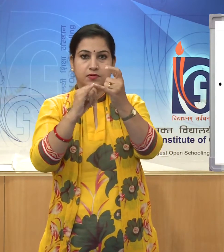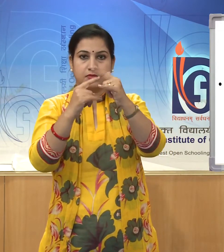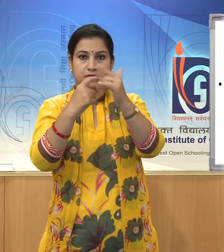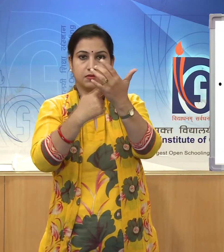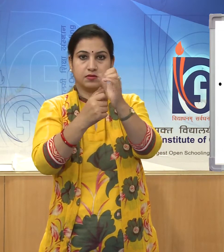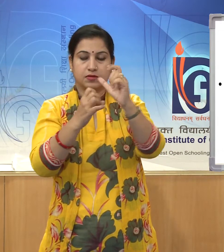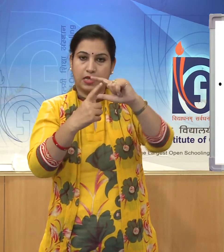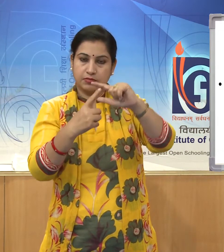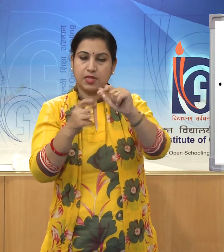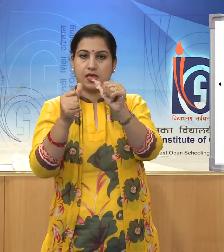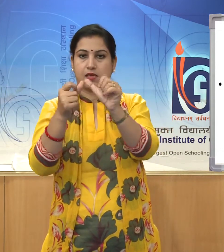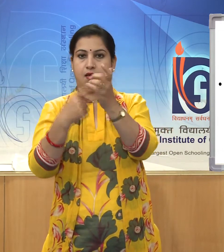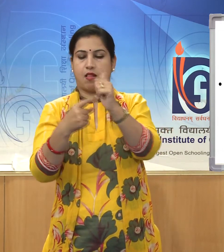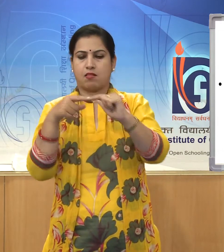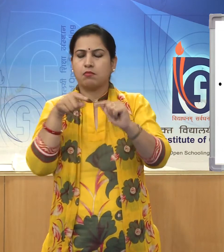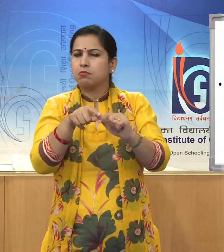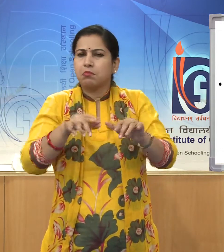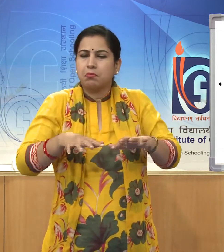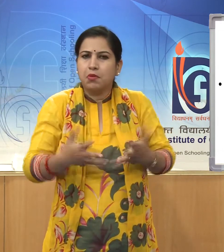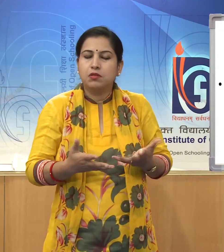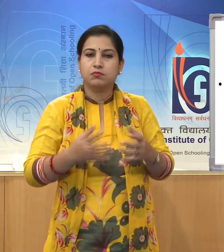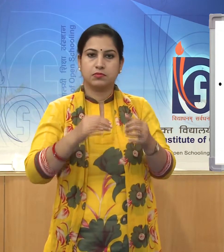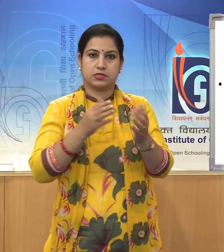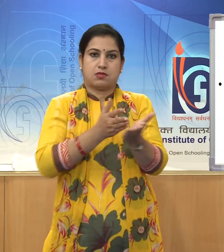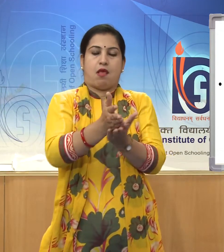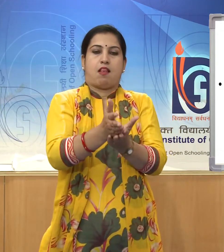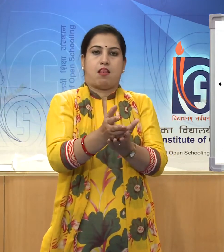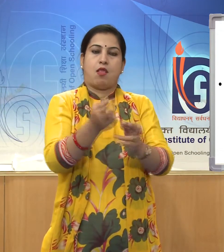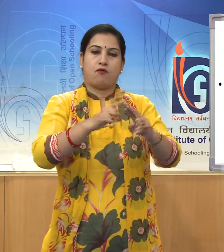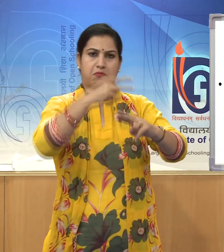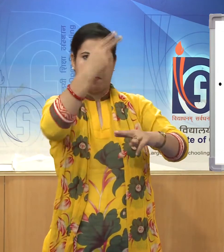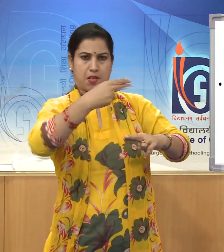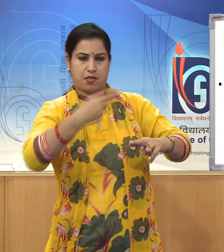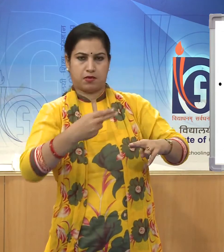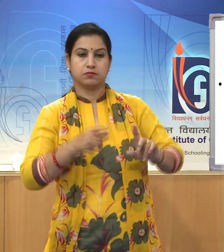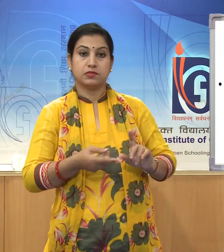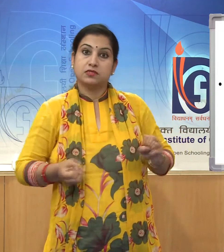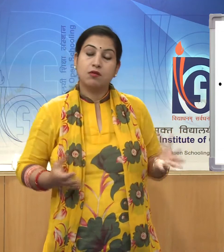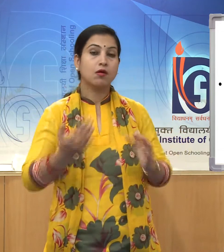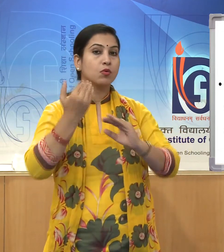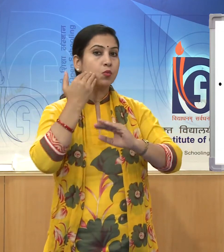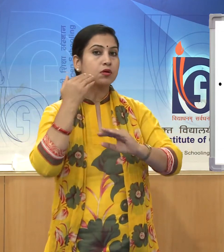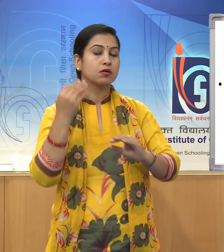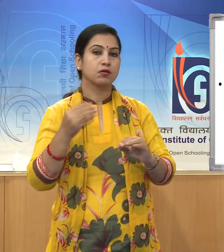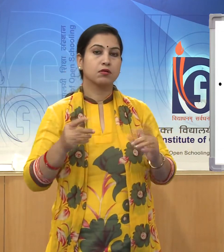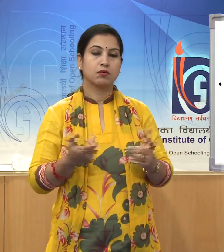painting and sculpture that began in Paris in